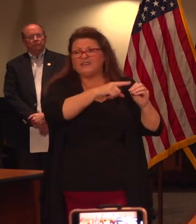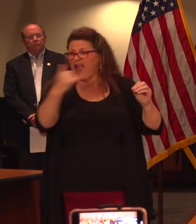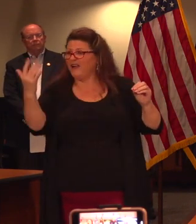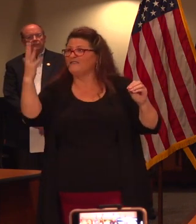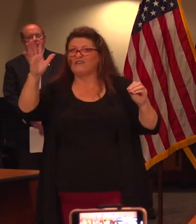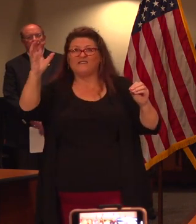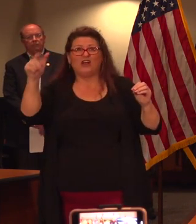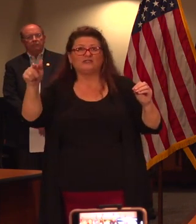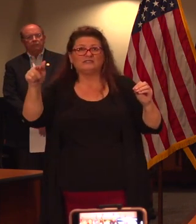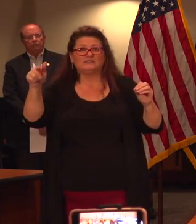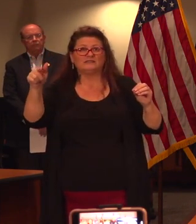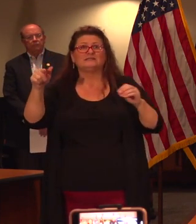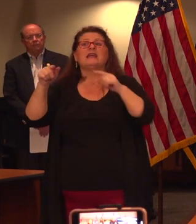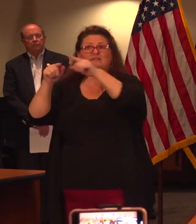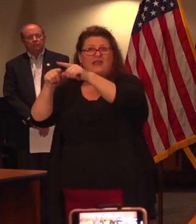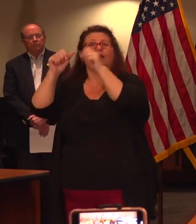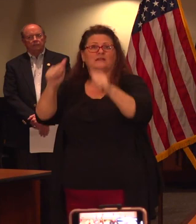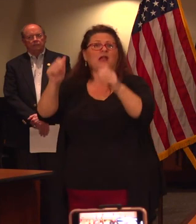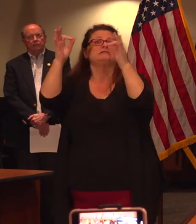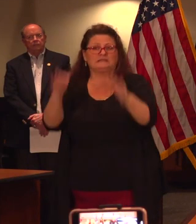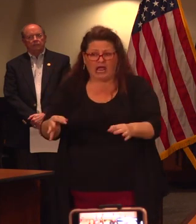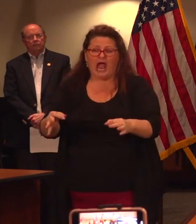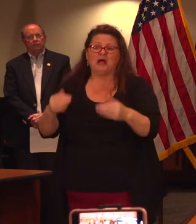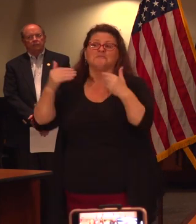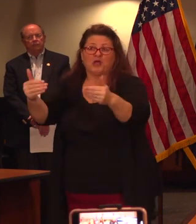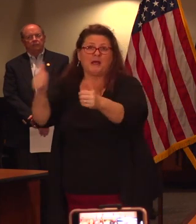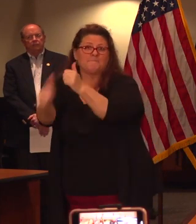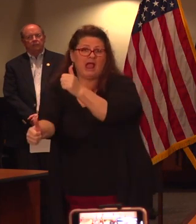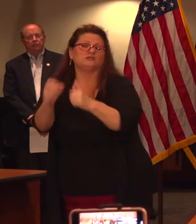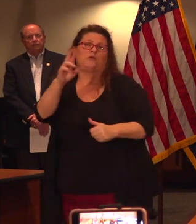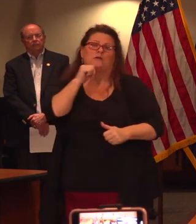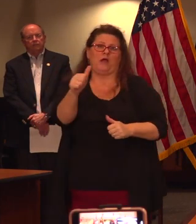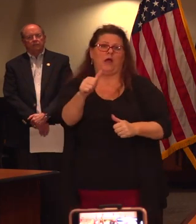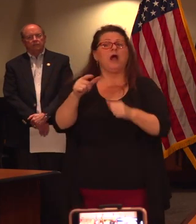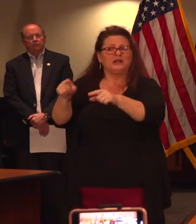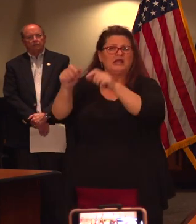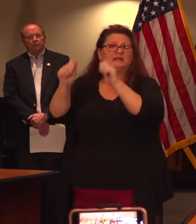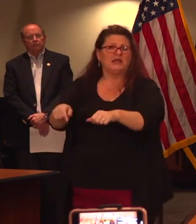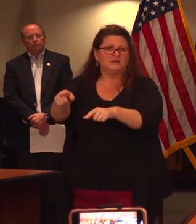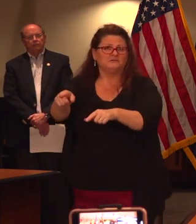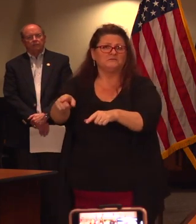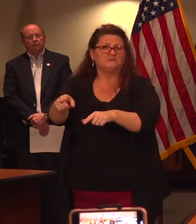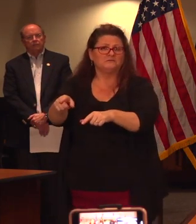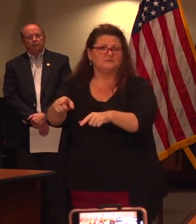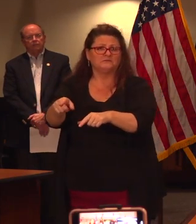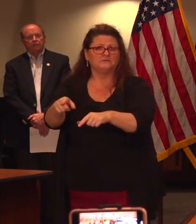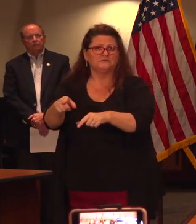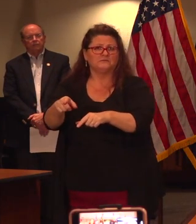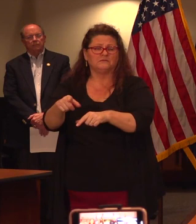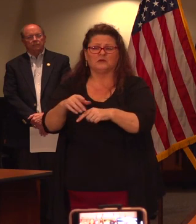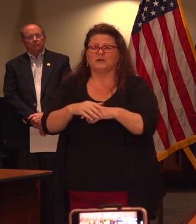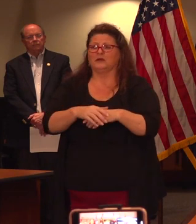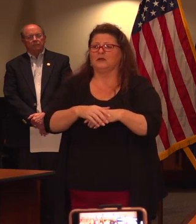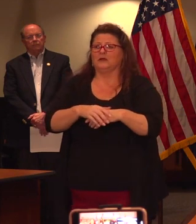who are entitled to make that claim to go ahead and make it, and they will be provided whatever funds that they